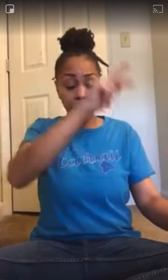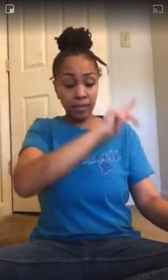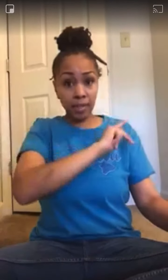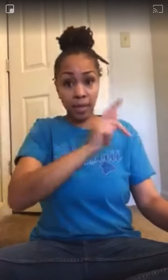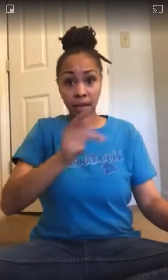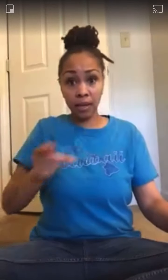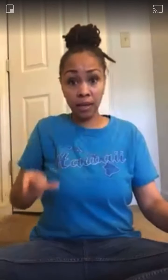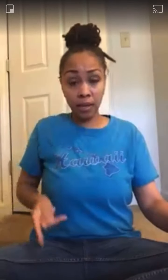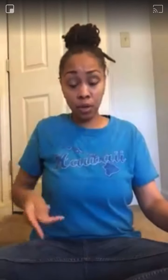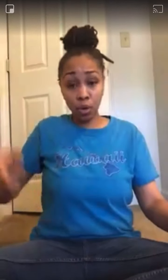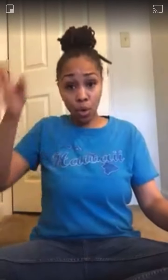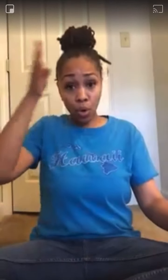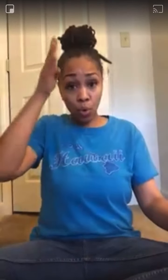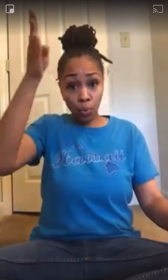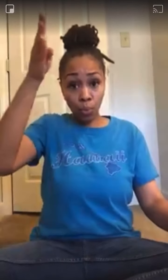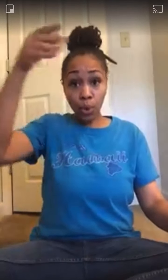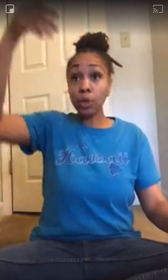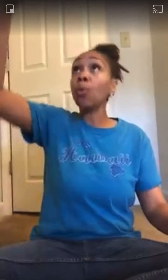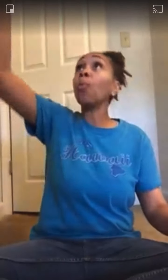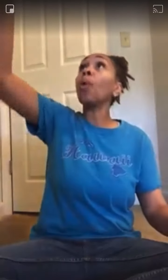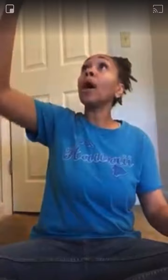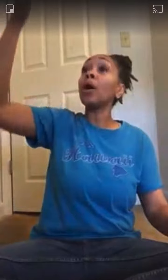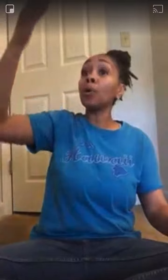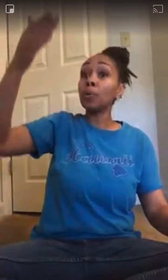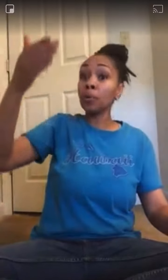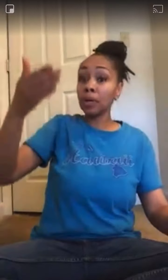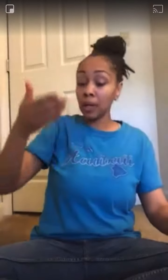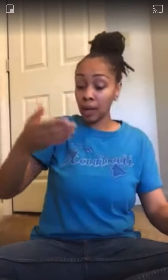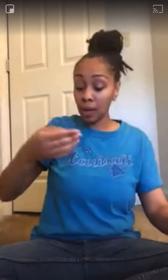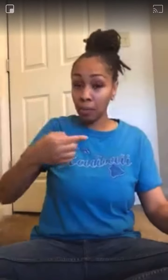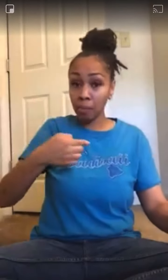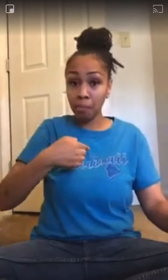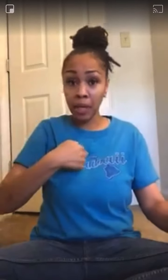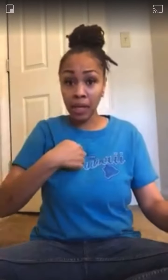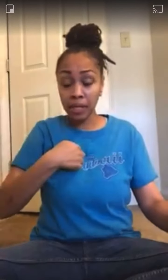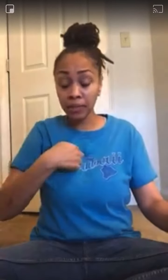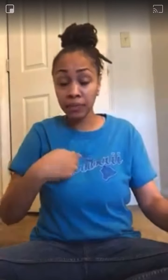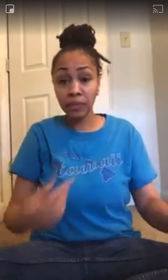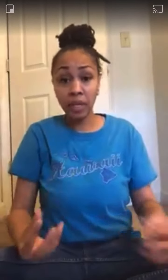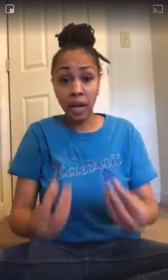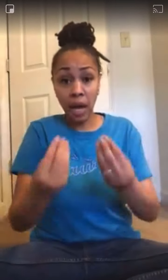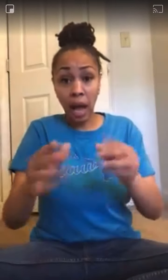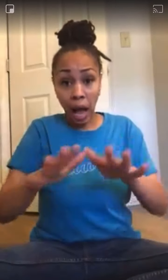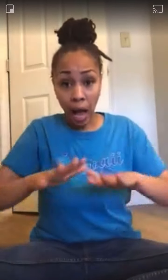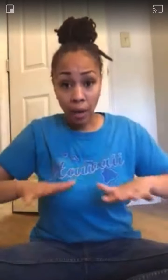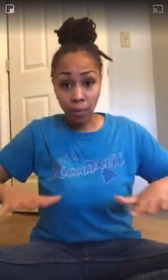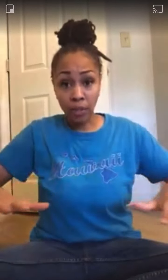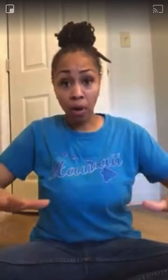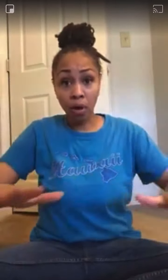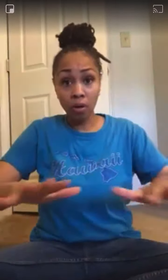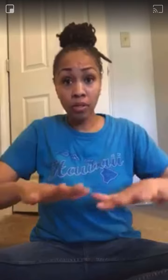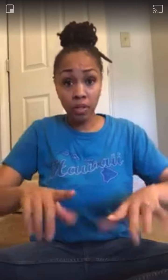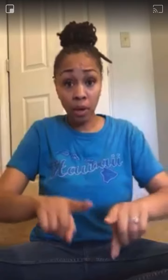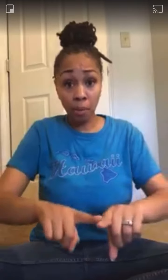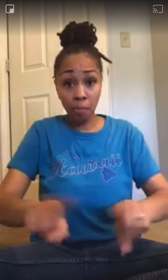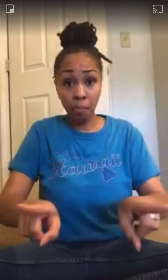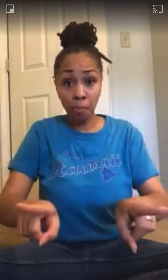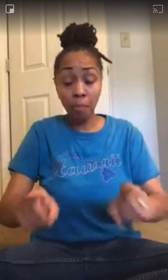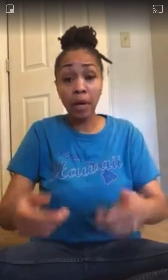highest king would welcome me? I was lost, but